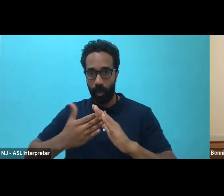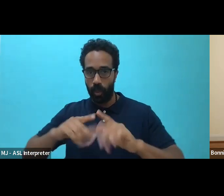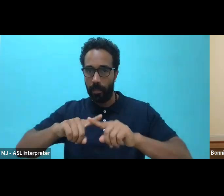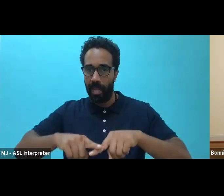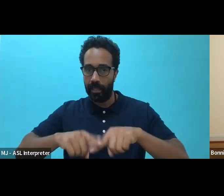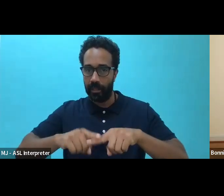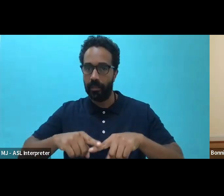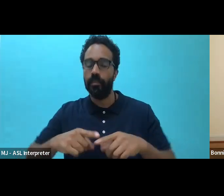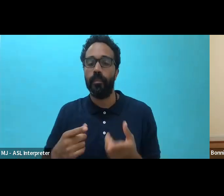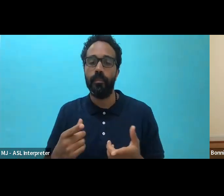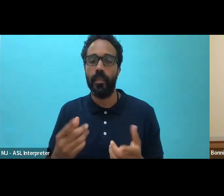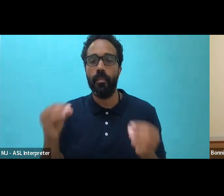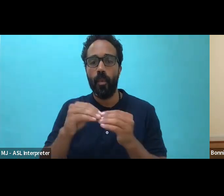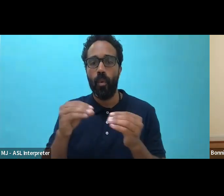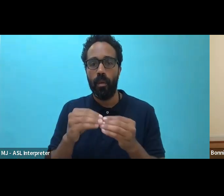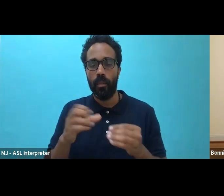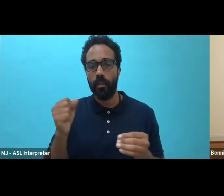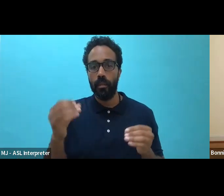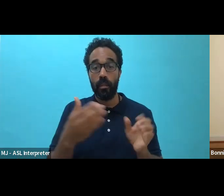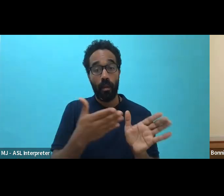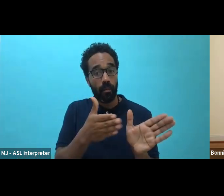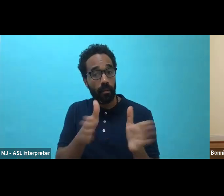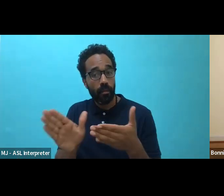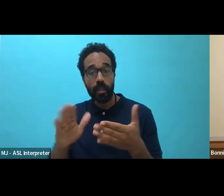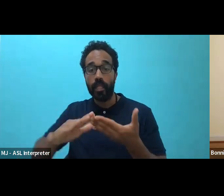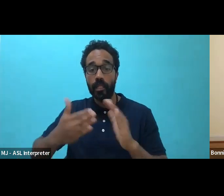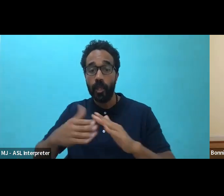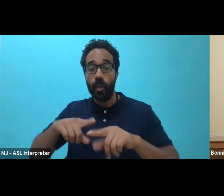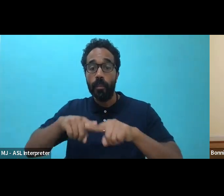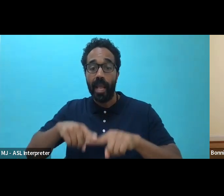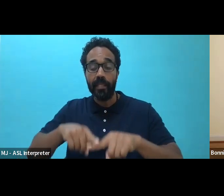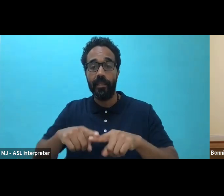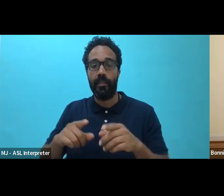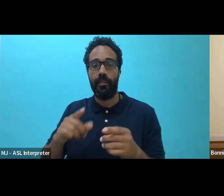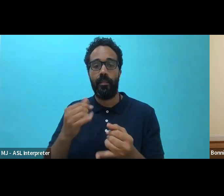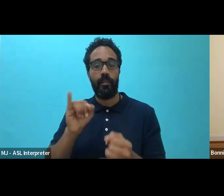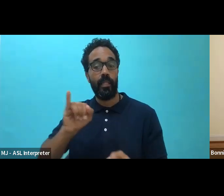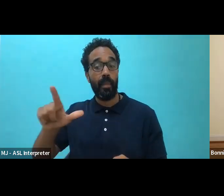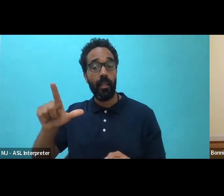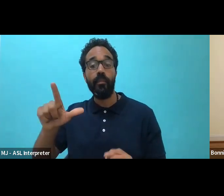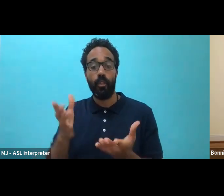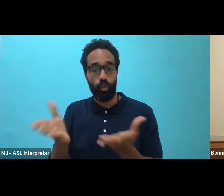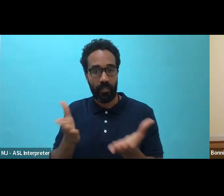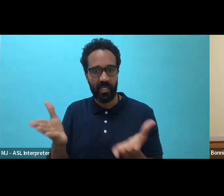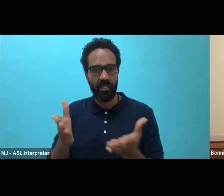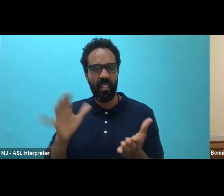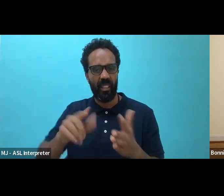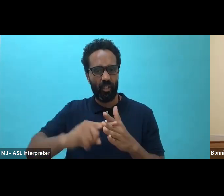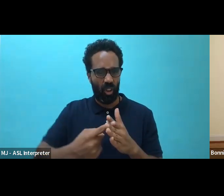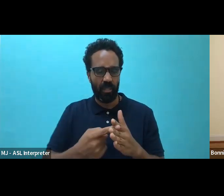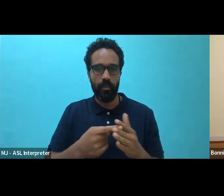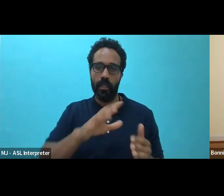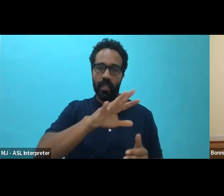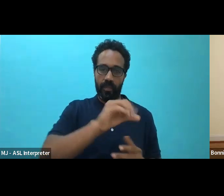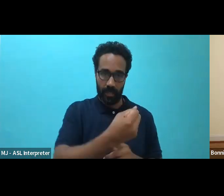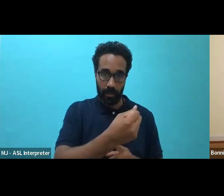on promoting community-based independent living services. The second movement from the 1960s